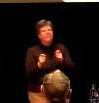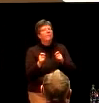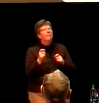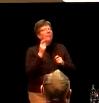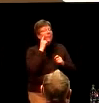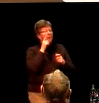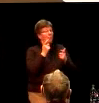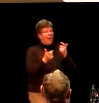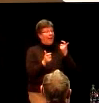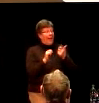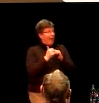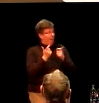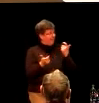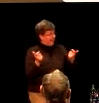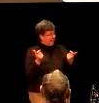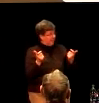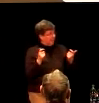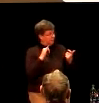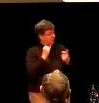of just how big it is,